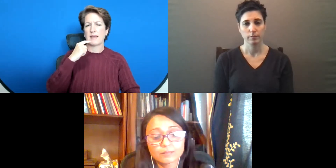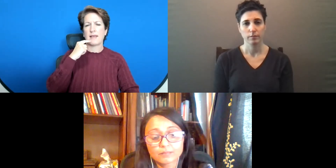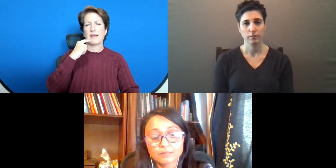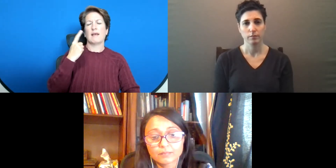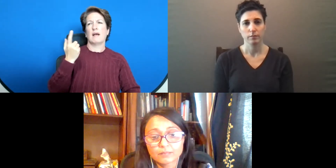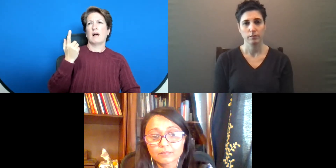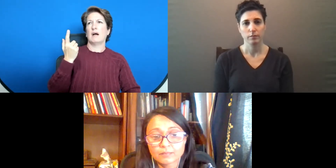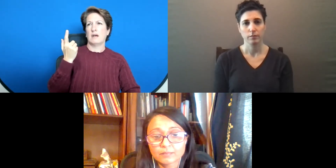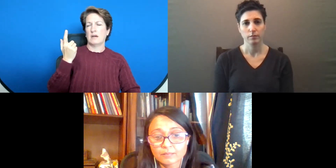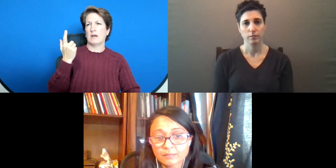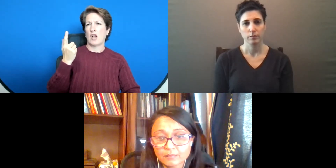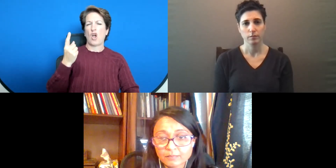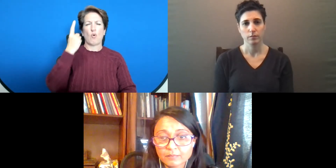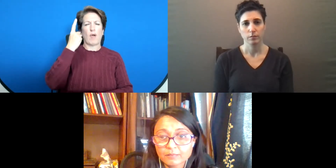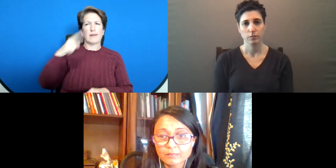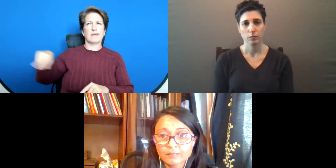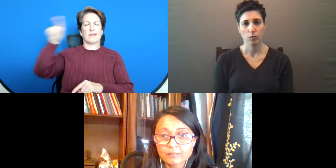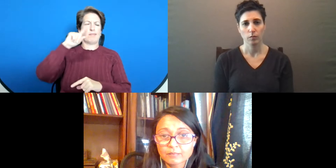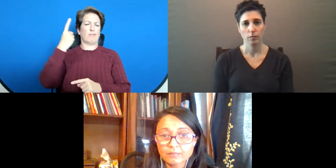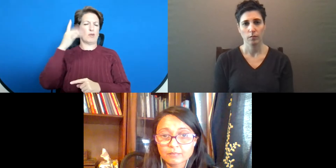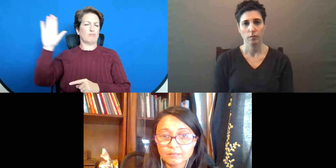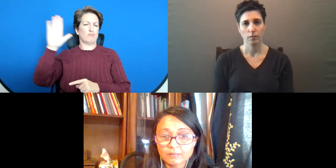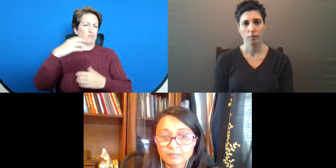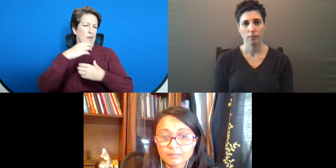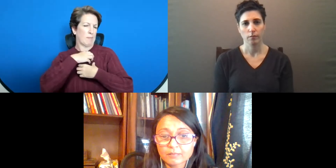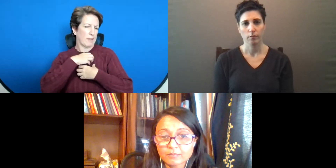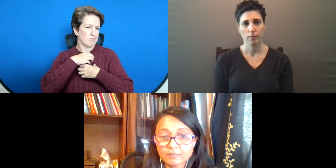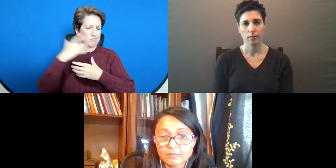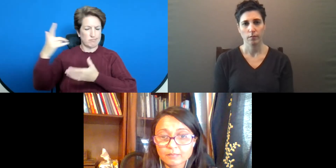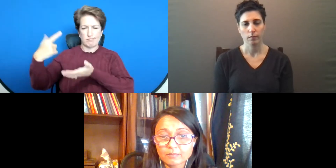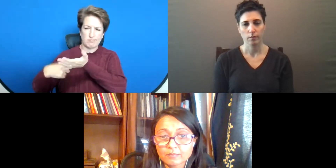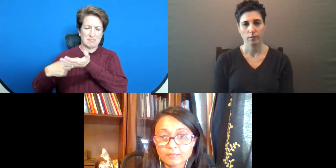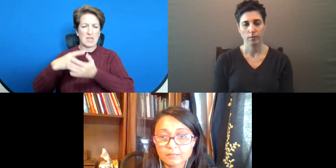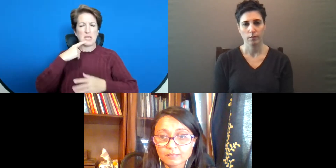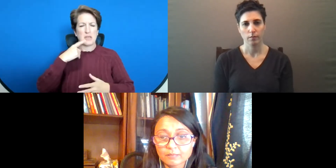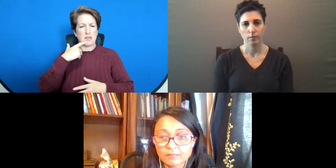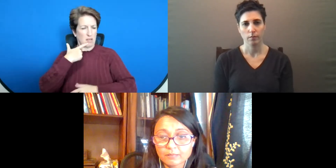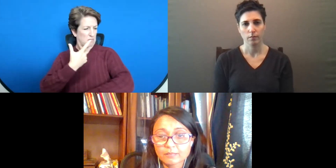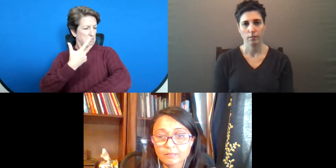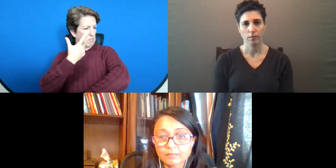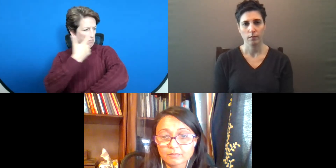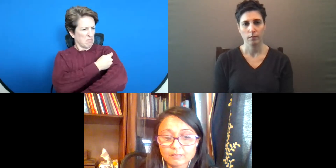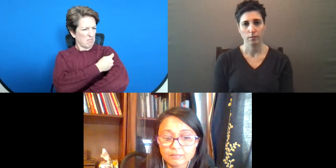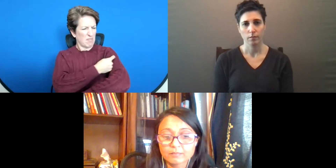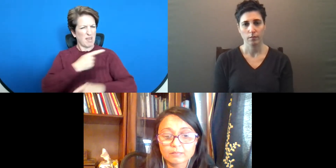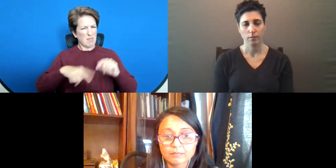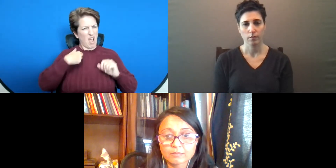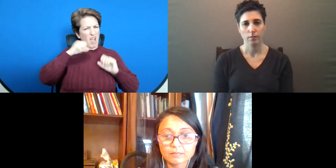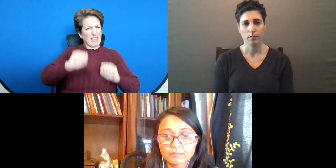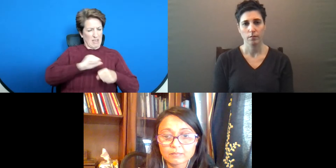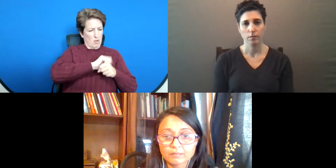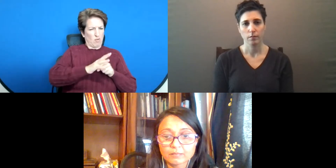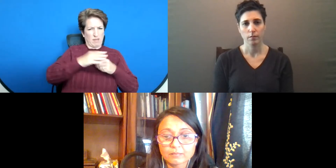in their conversations with people in their neighborhood is that even with the vaccine, you can still transmit the virus to